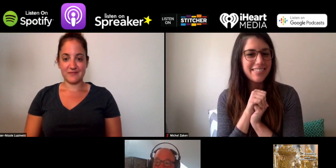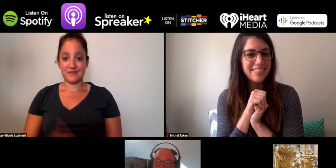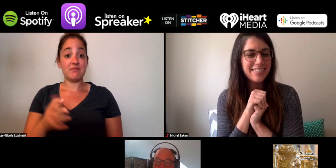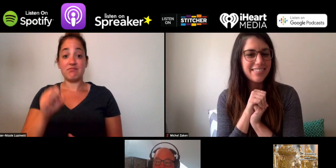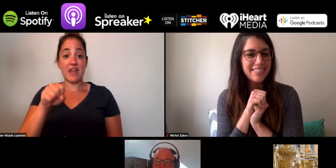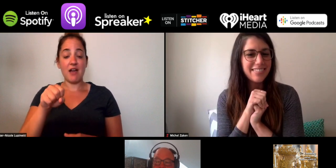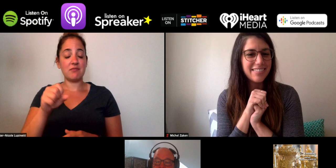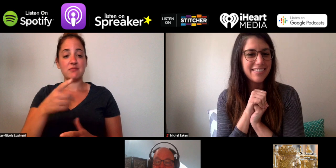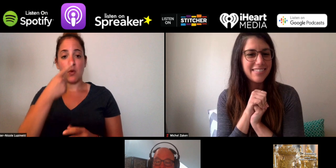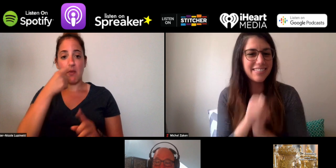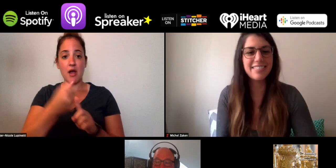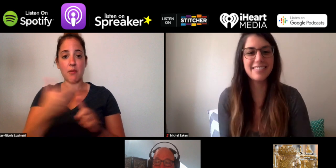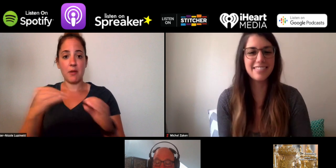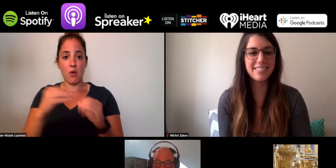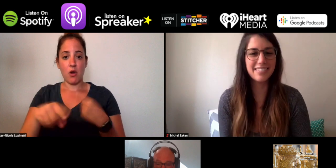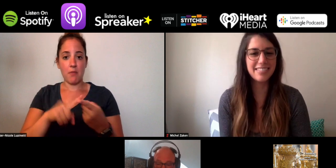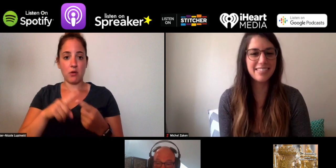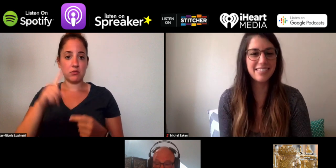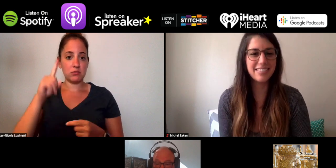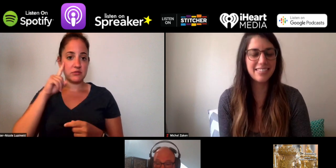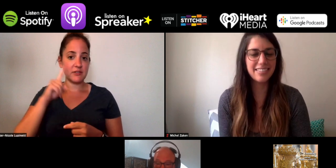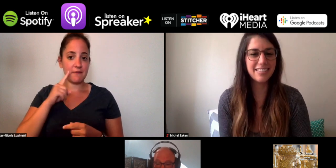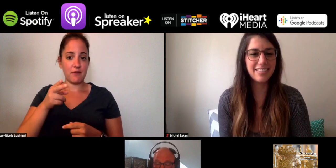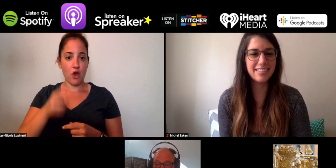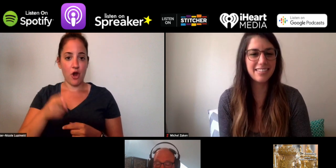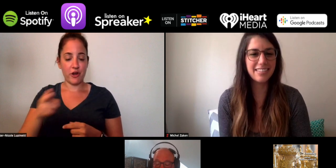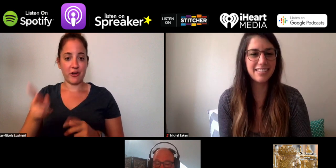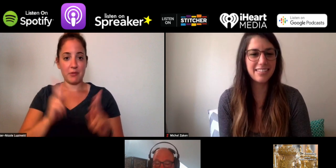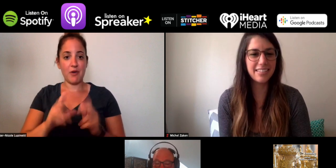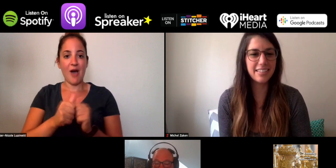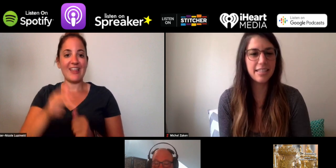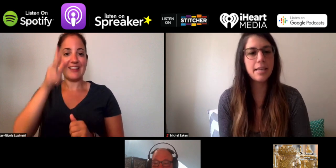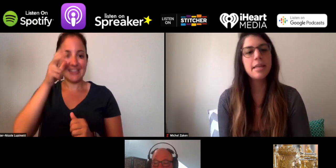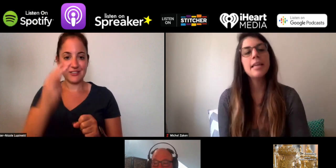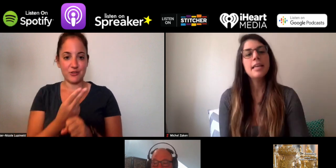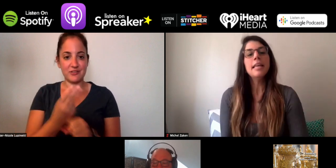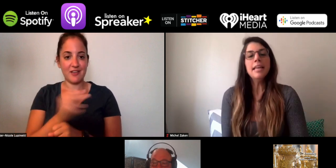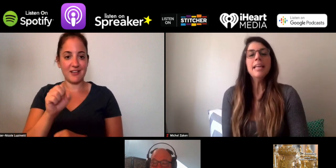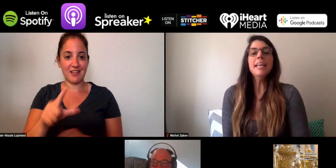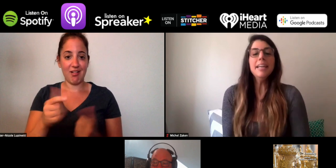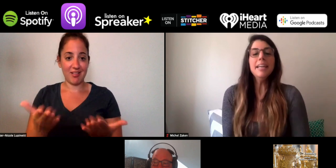Tell us more how the deaf and hard of hearing listen with ASL.